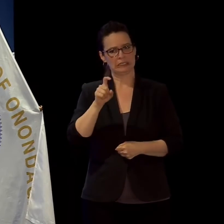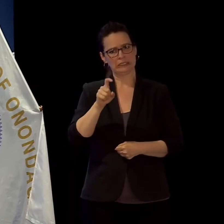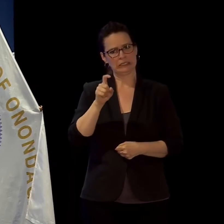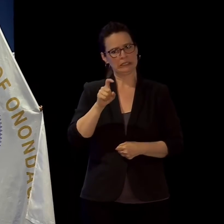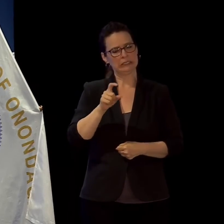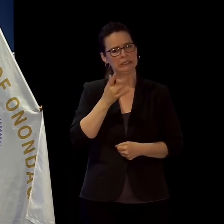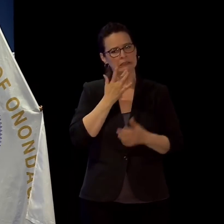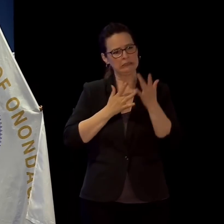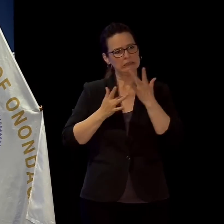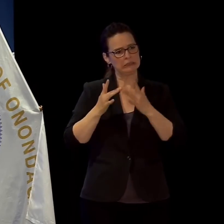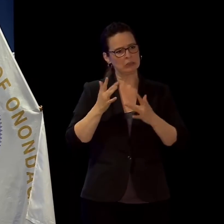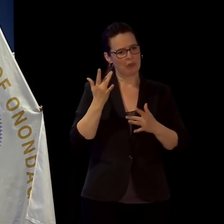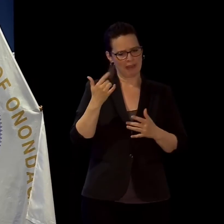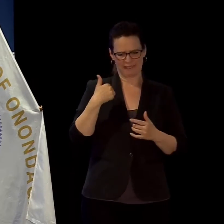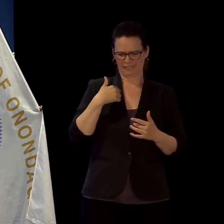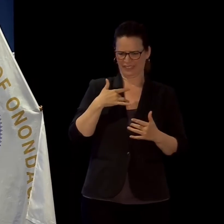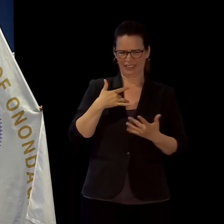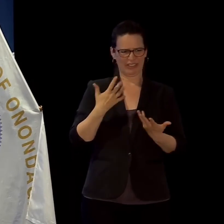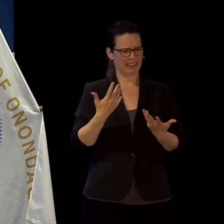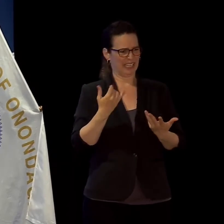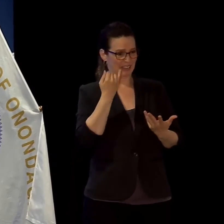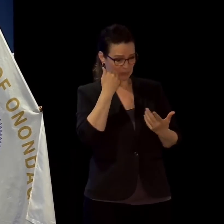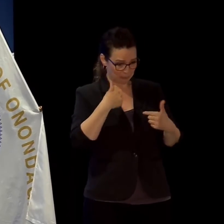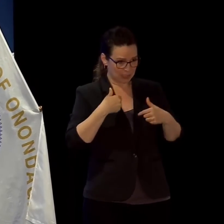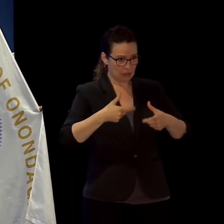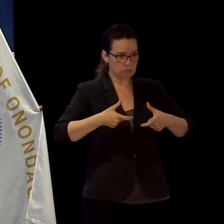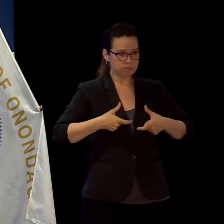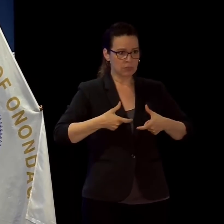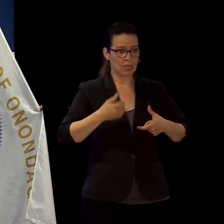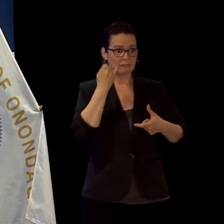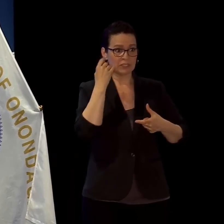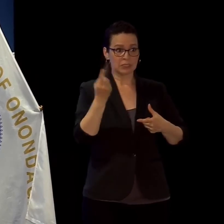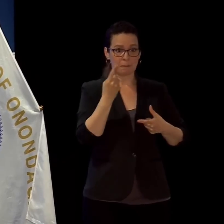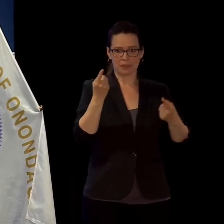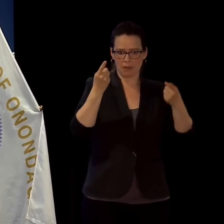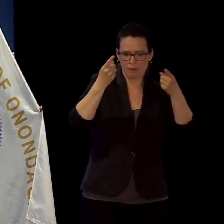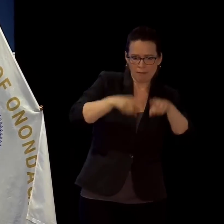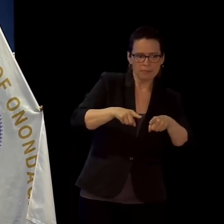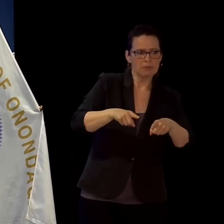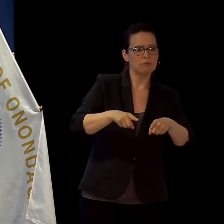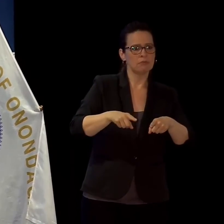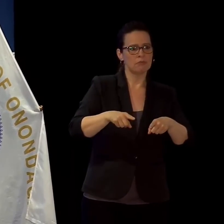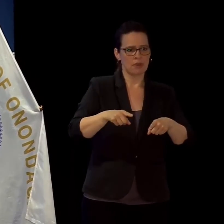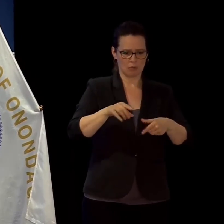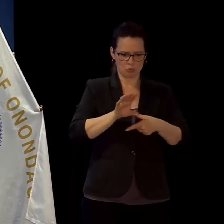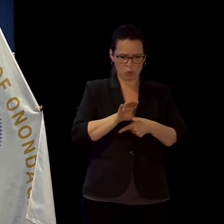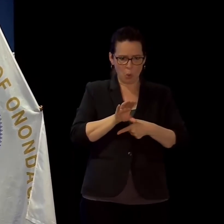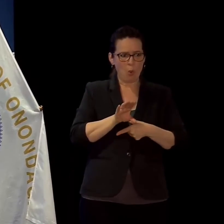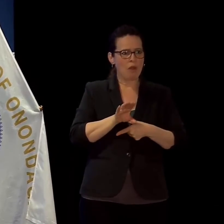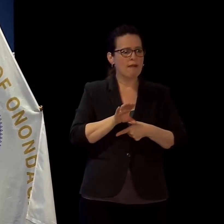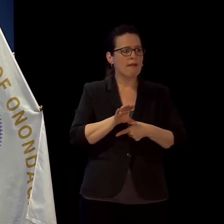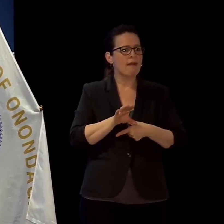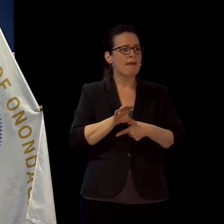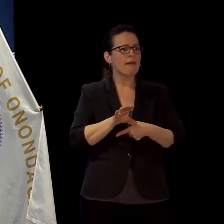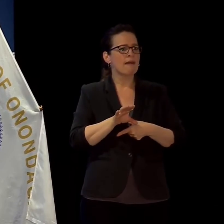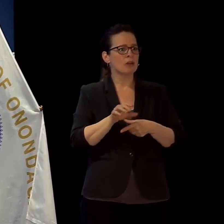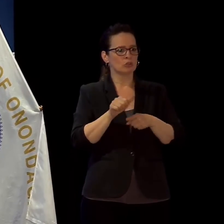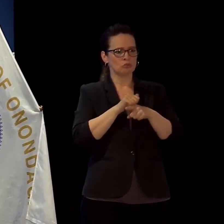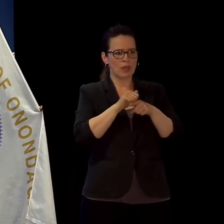me, that's a tool that if I'm in an incident and I implement the policies and the training that I'm supposed